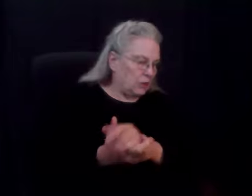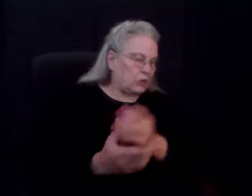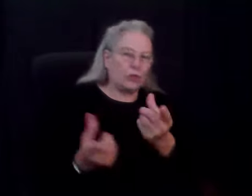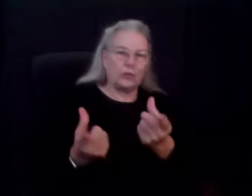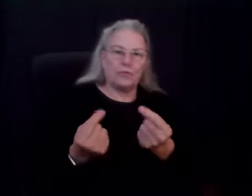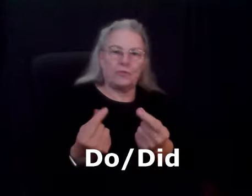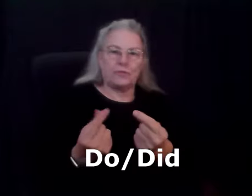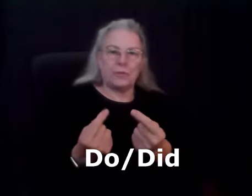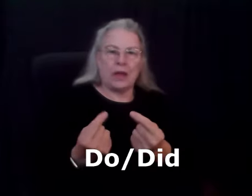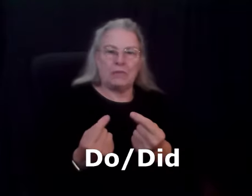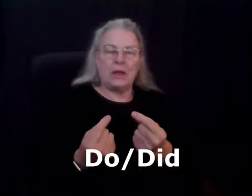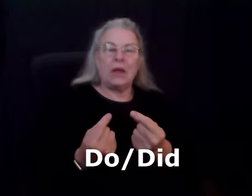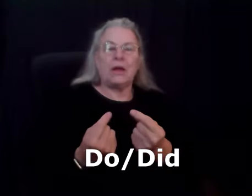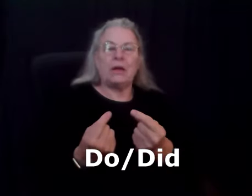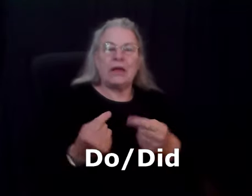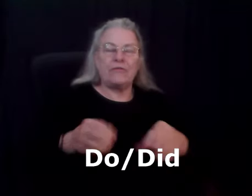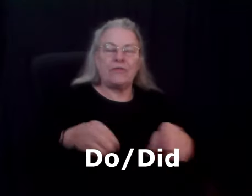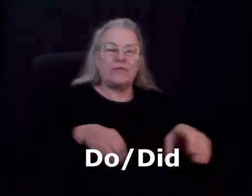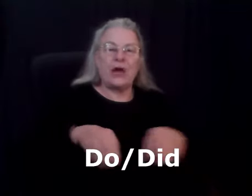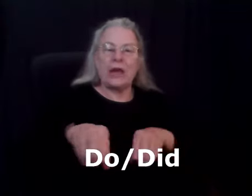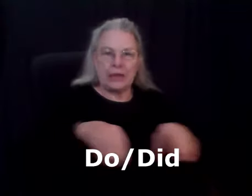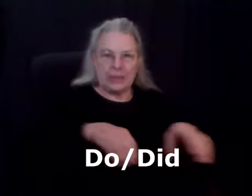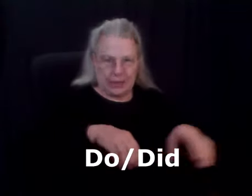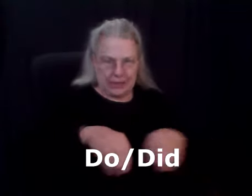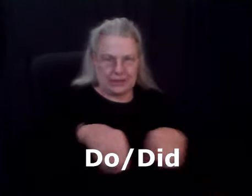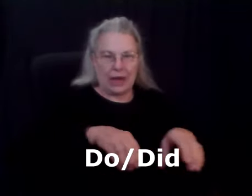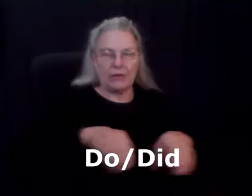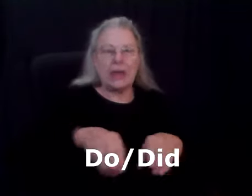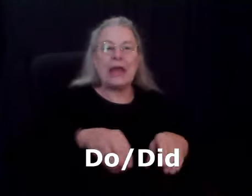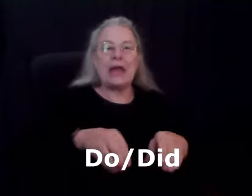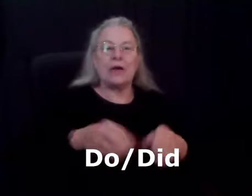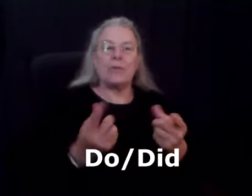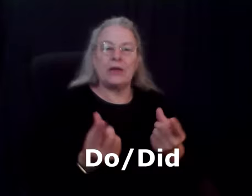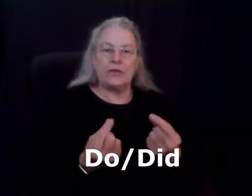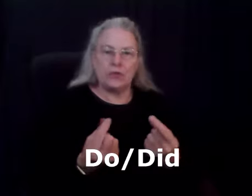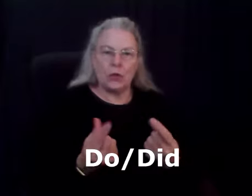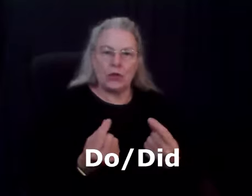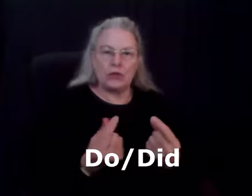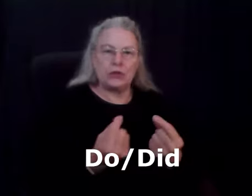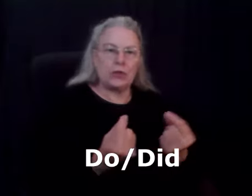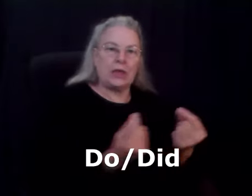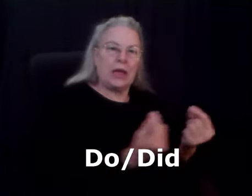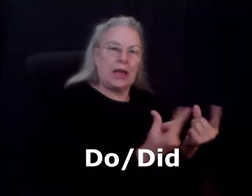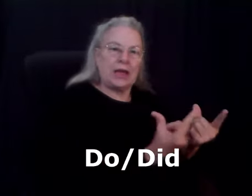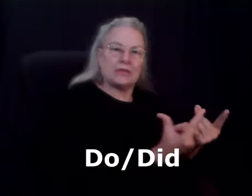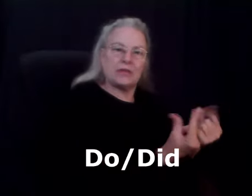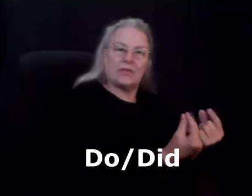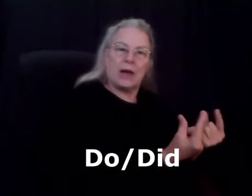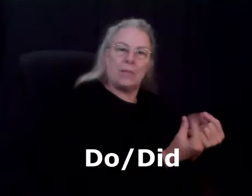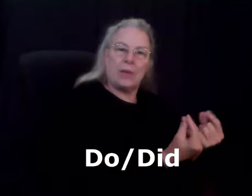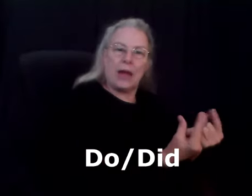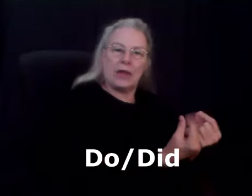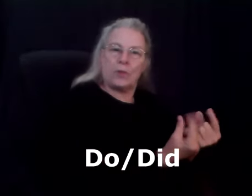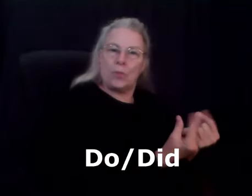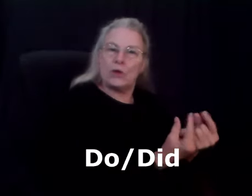Do. And if you've done it, it's down here. But if you're going to do it, it's the thumb and the pointer